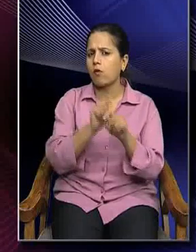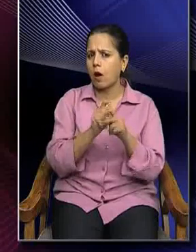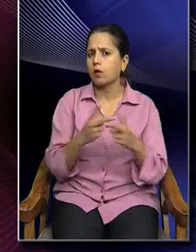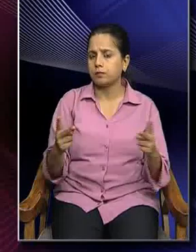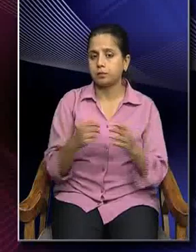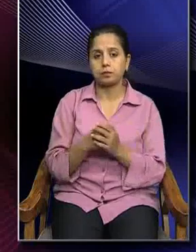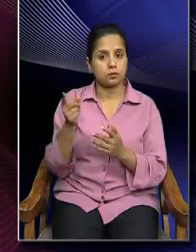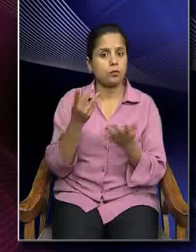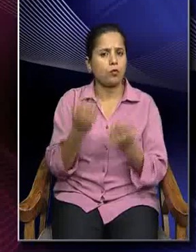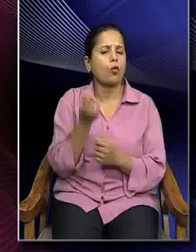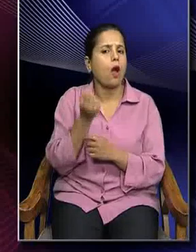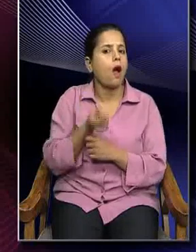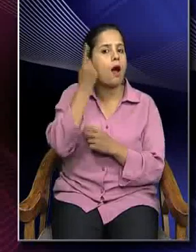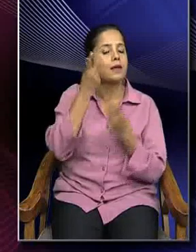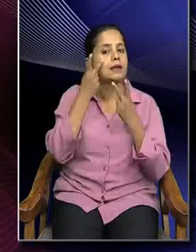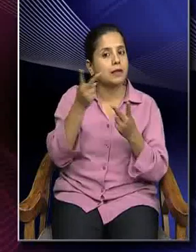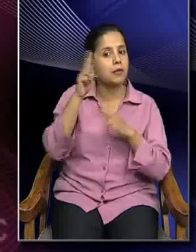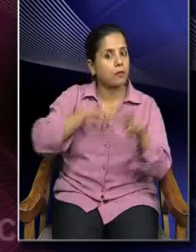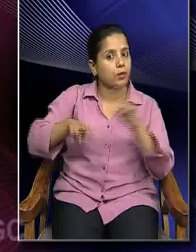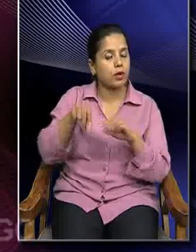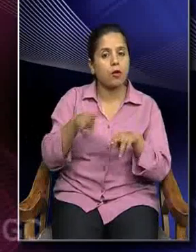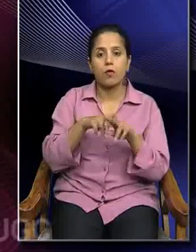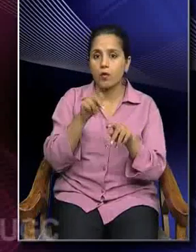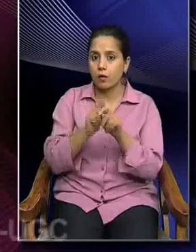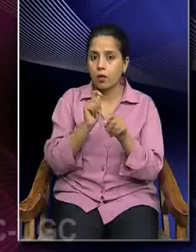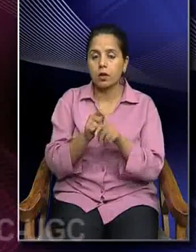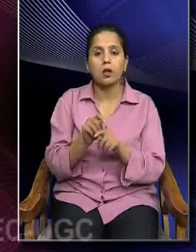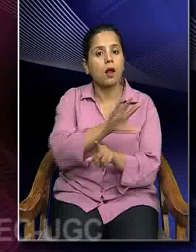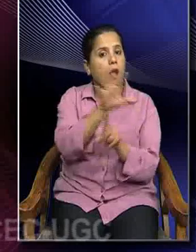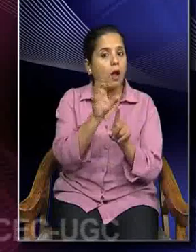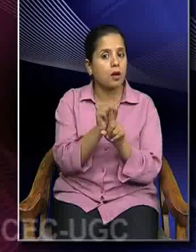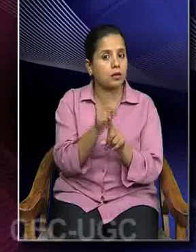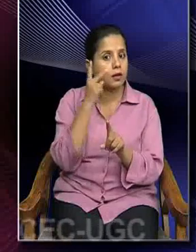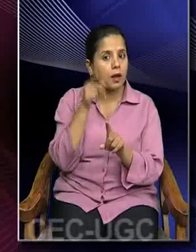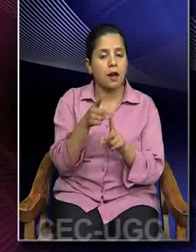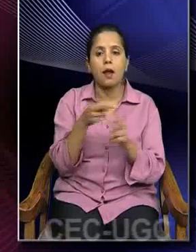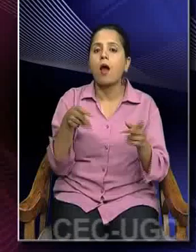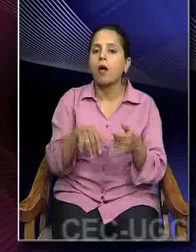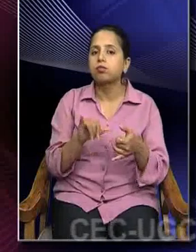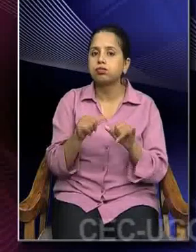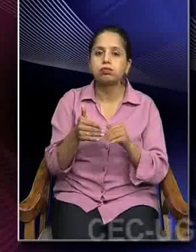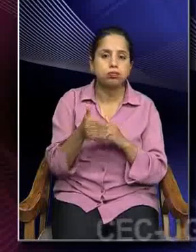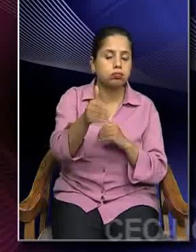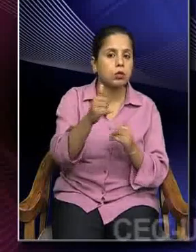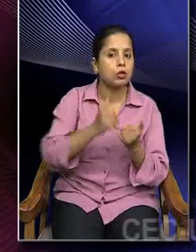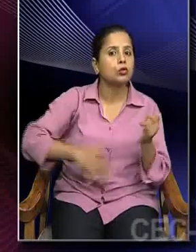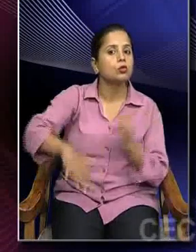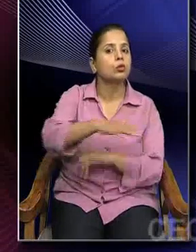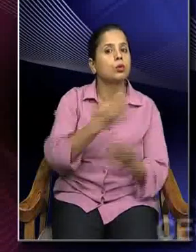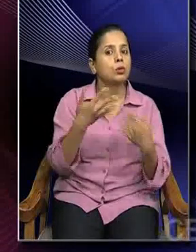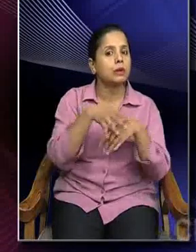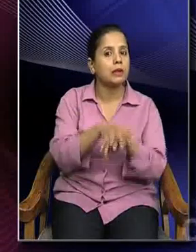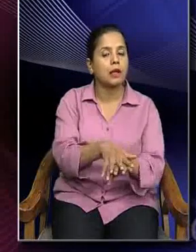He wanted to understand the function of culture in maintaining the social integrity